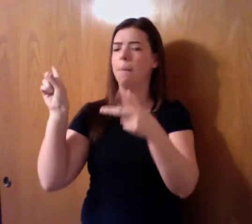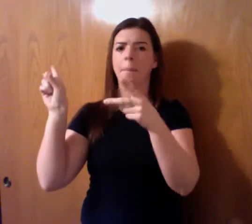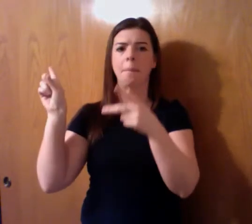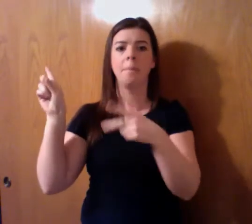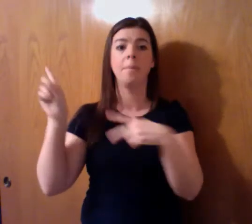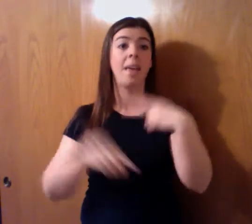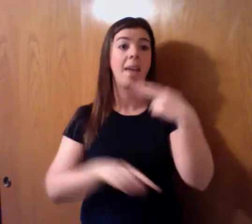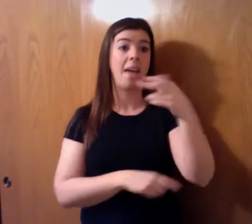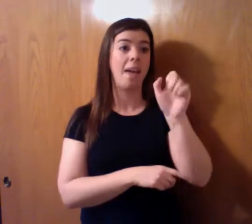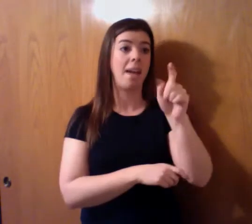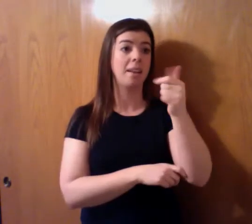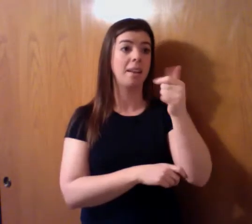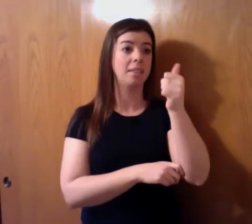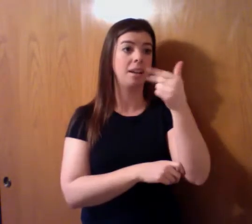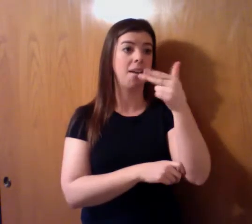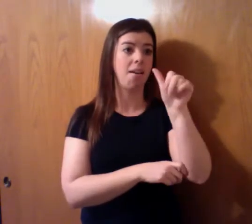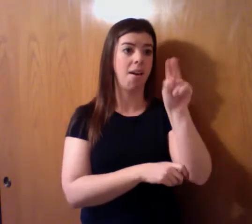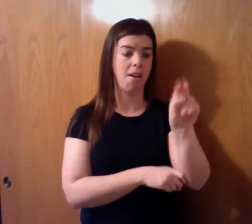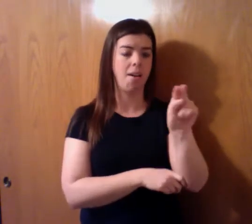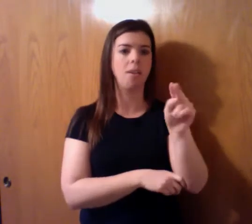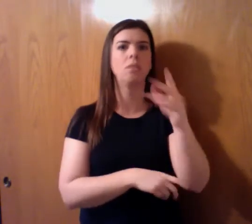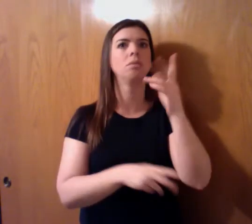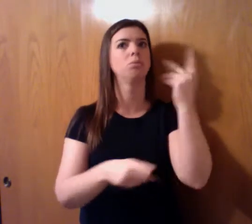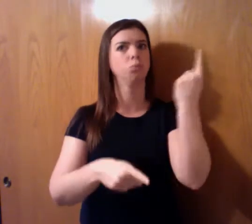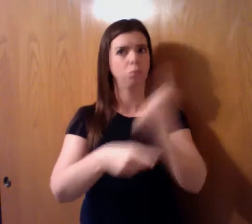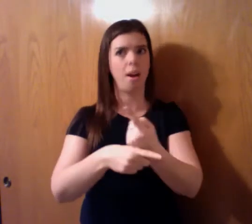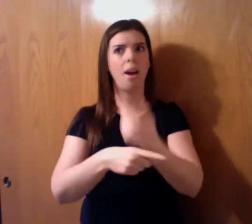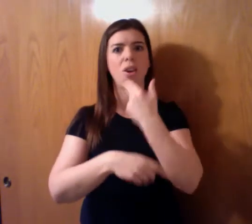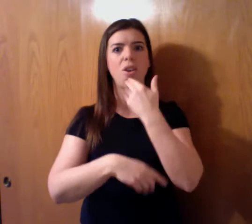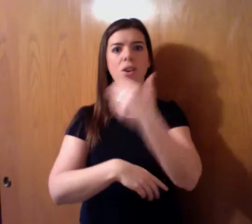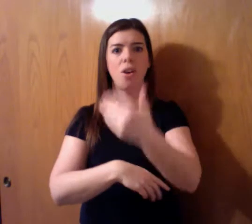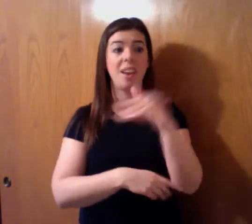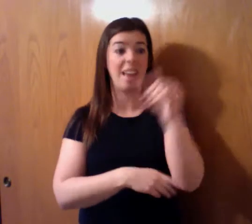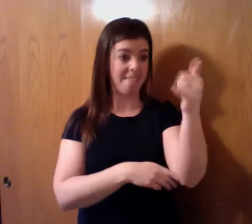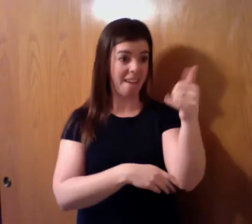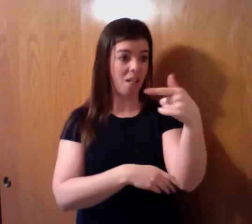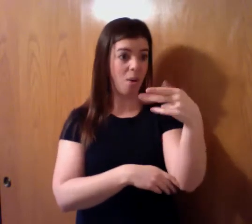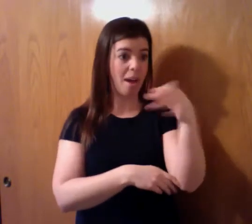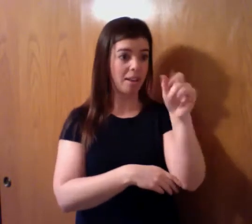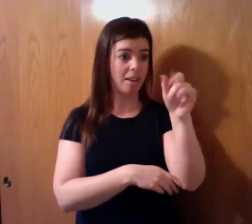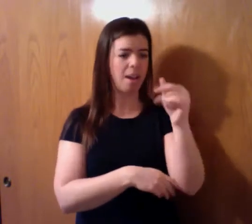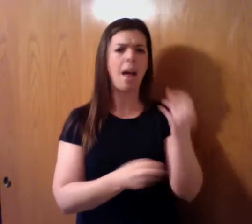is a hexagon. Good. Very good. It's the yellow hexagon. It has how many sides, Danny?